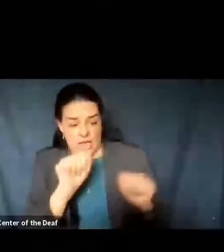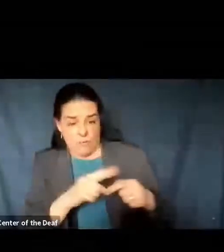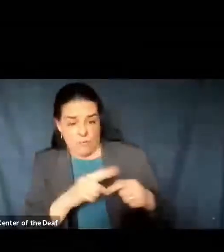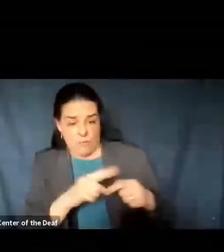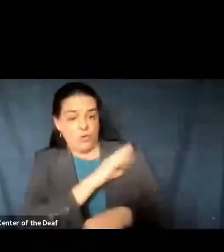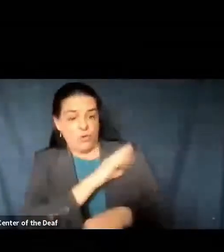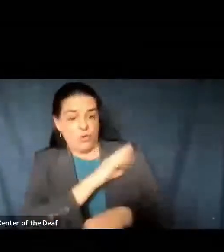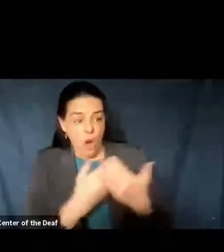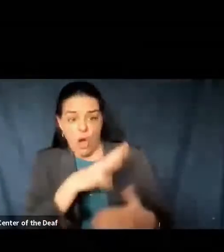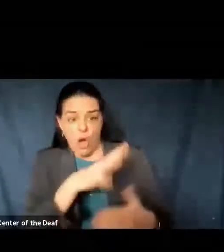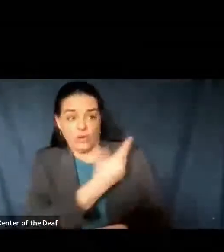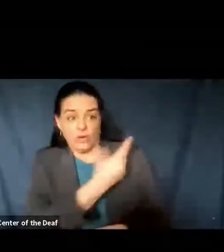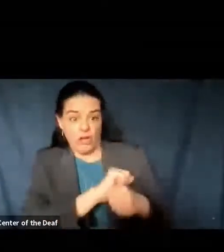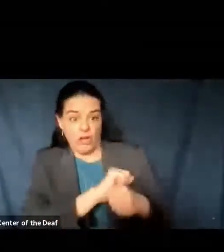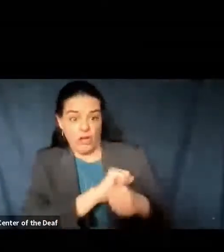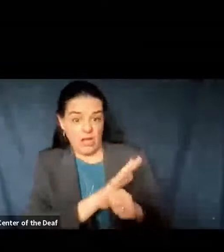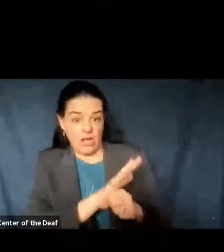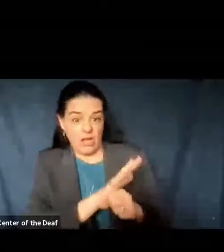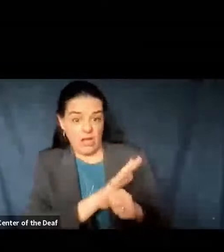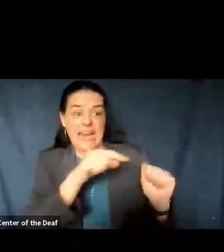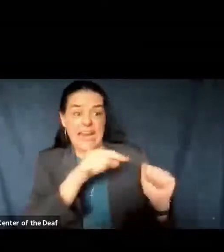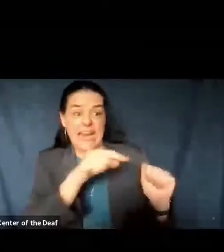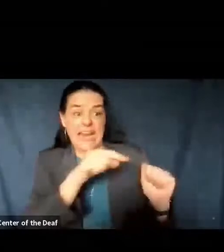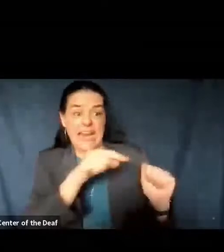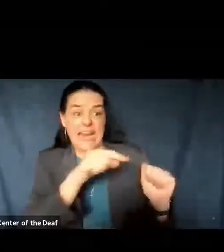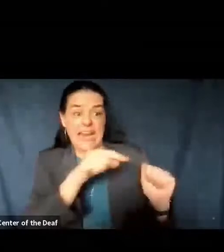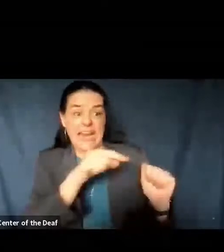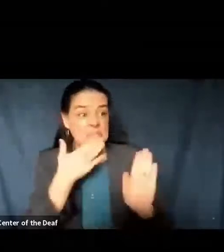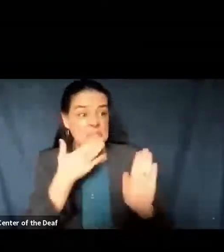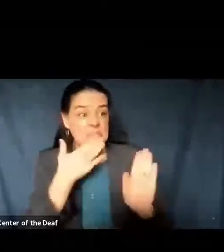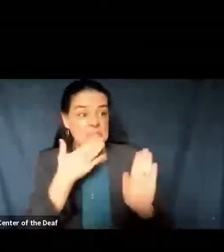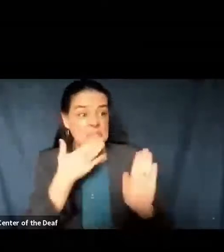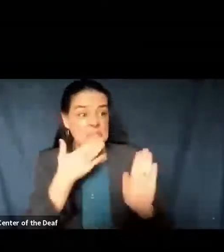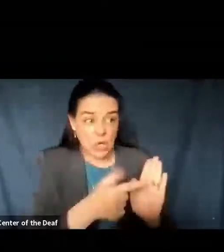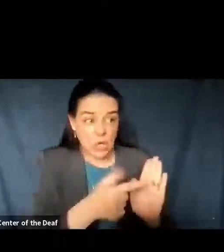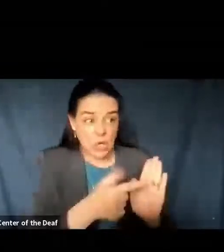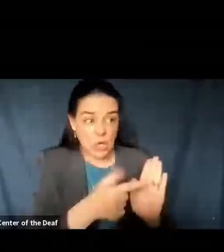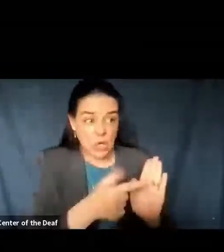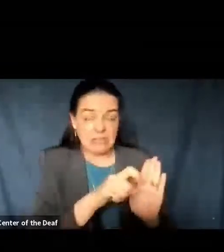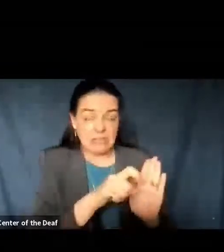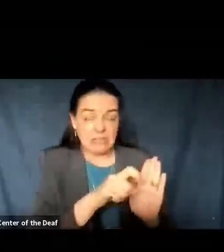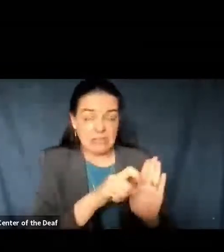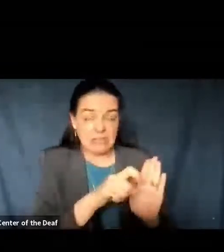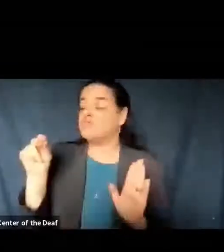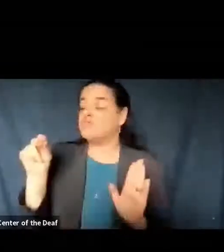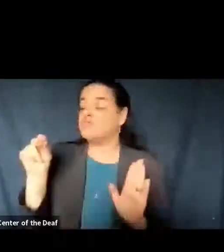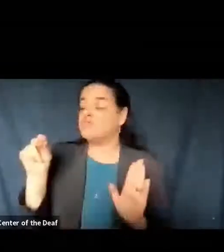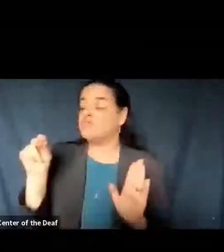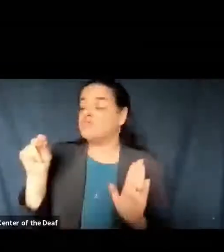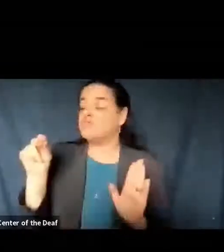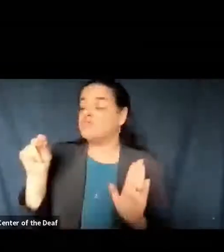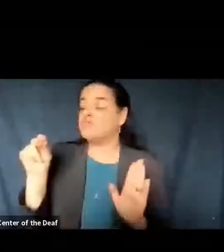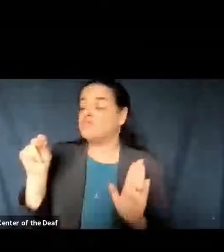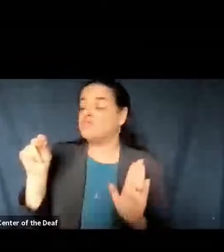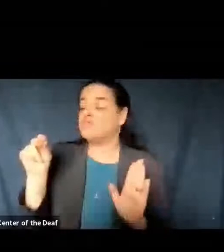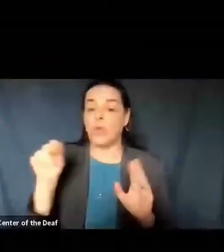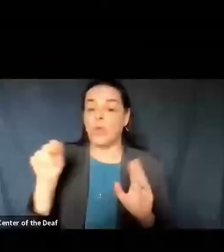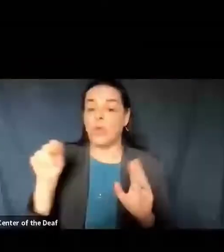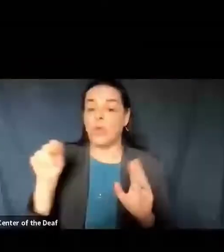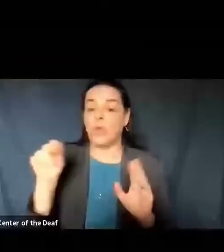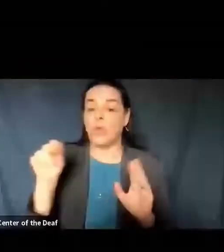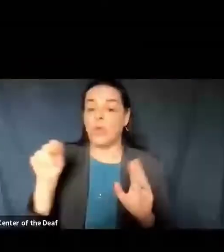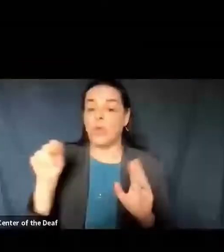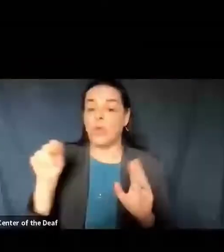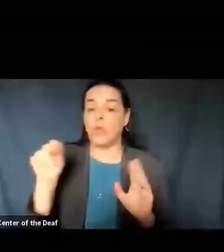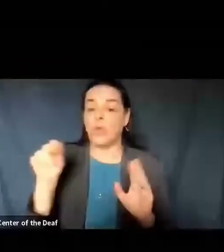Have any of them spoiled? No, we have not had any shots go to waste, and that is definitely